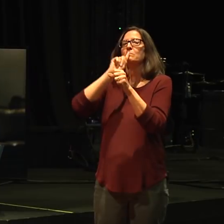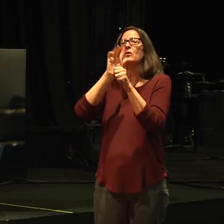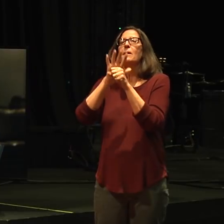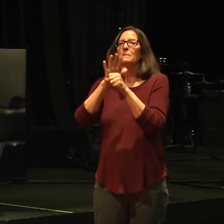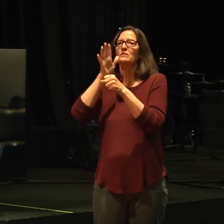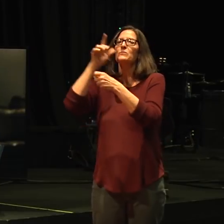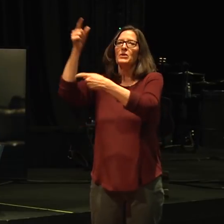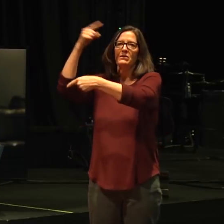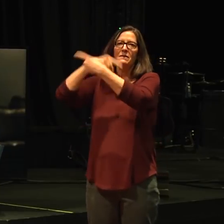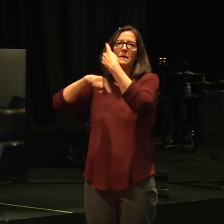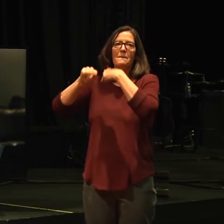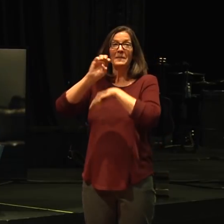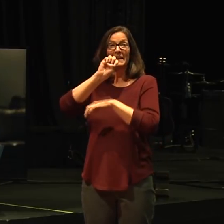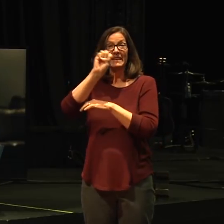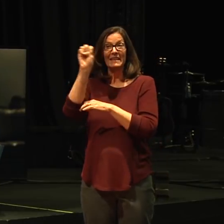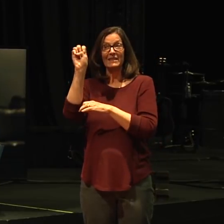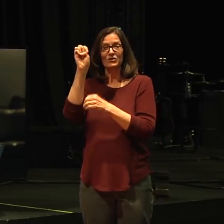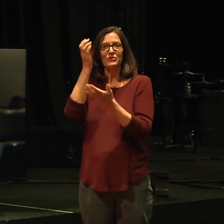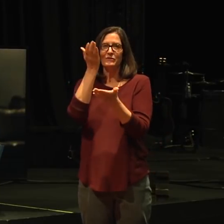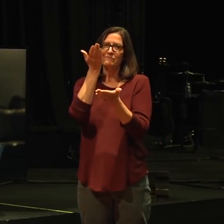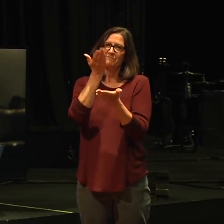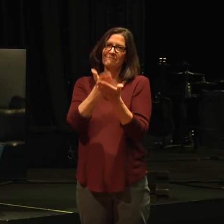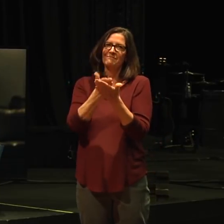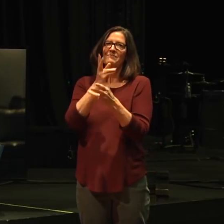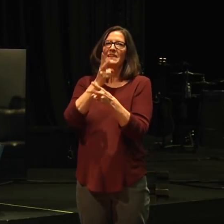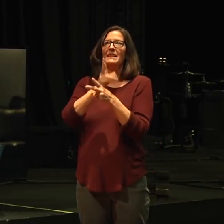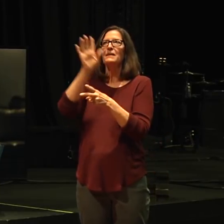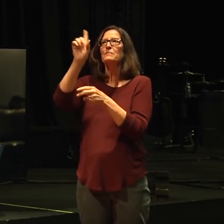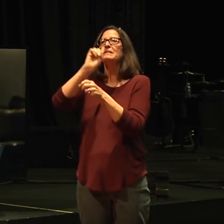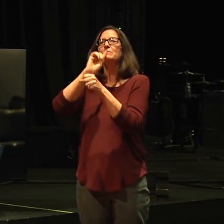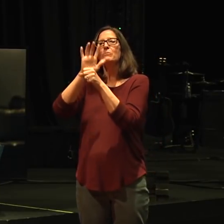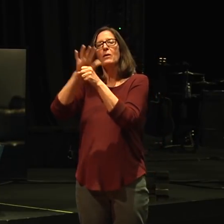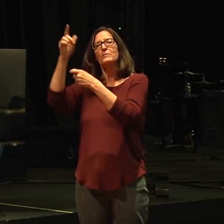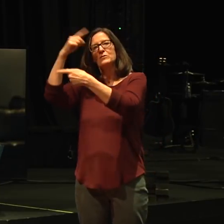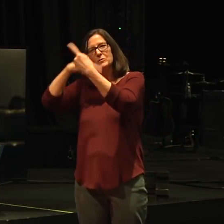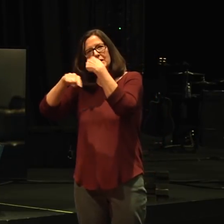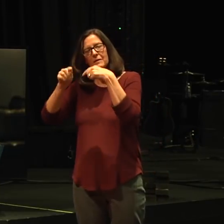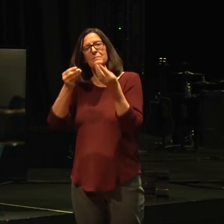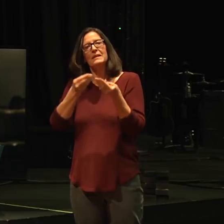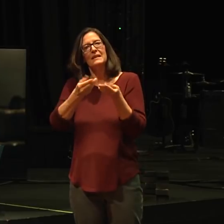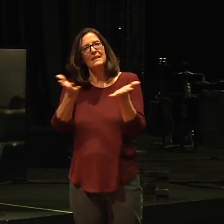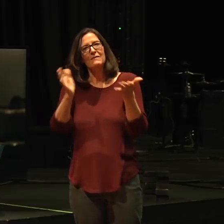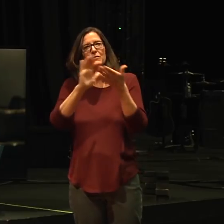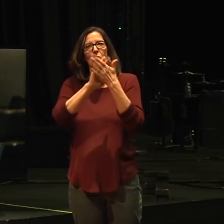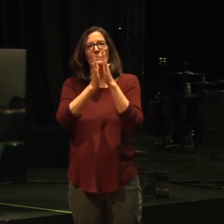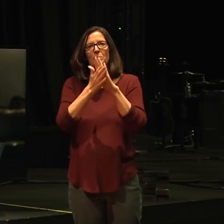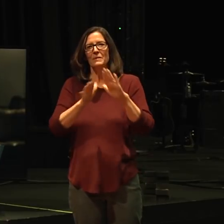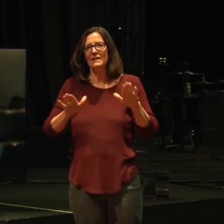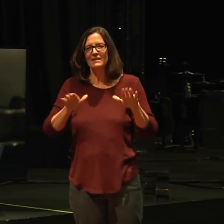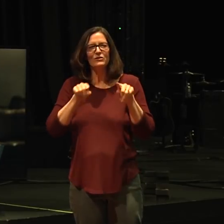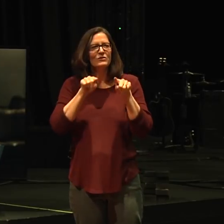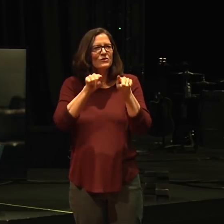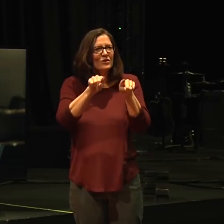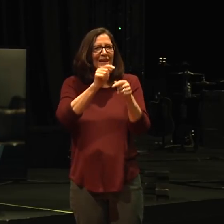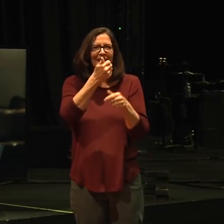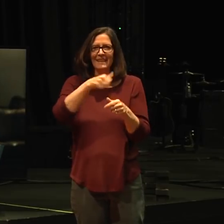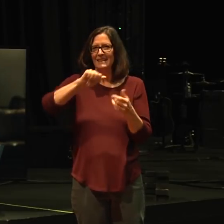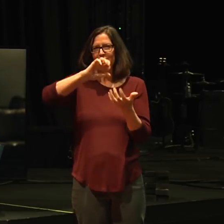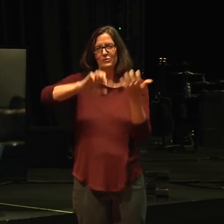is the guarantee that he will keep his promise to come and give you peace in whatever storm you find yourself in.